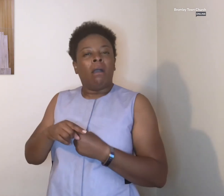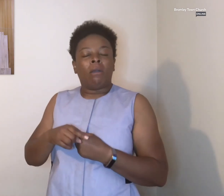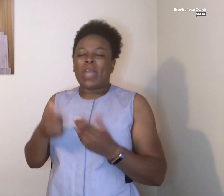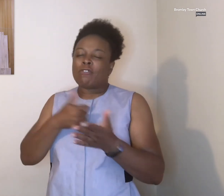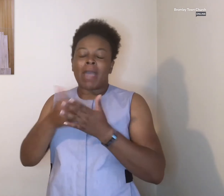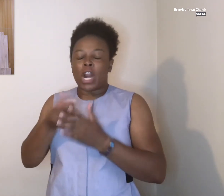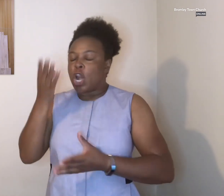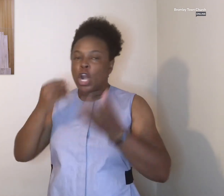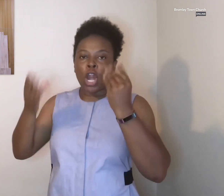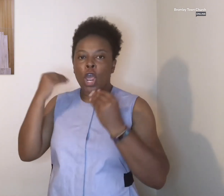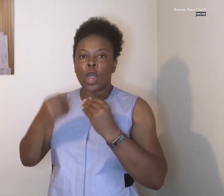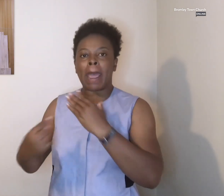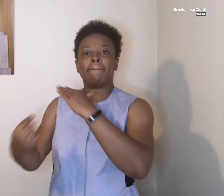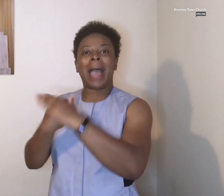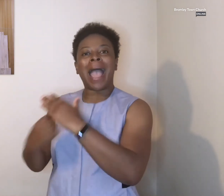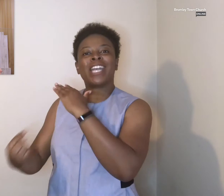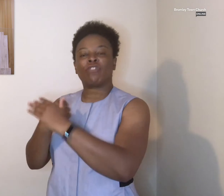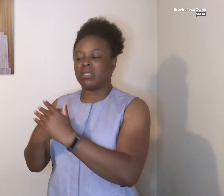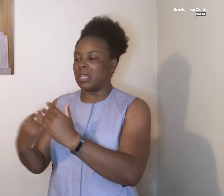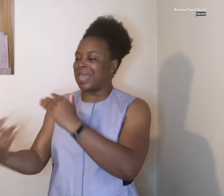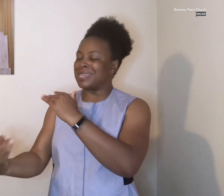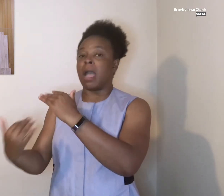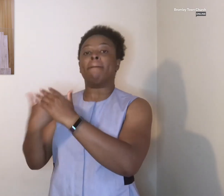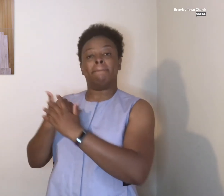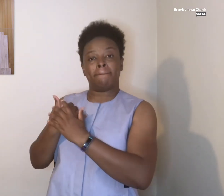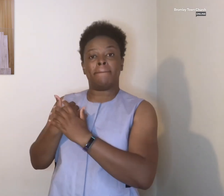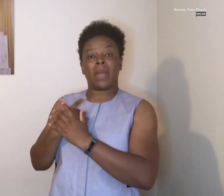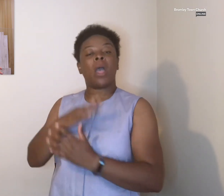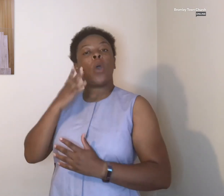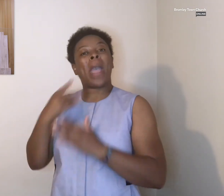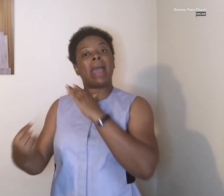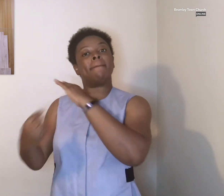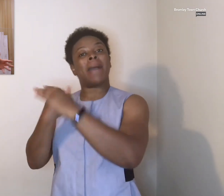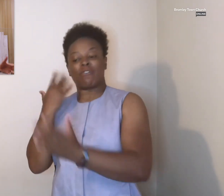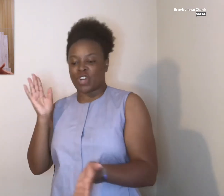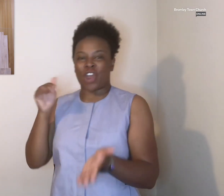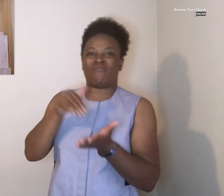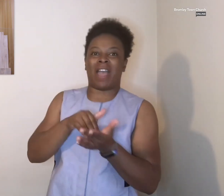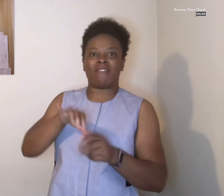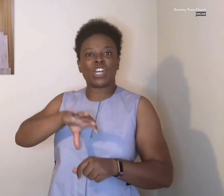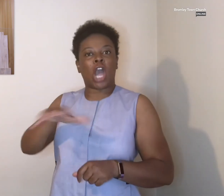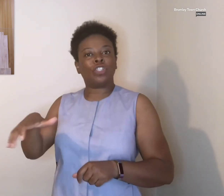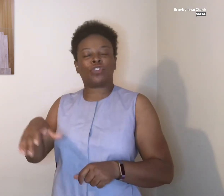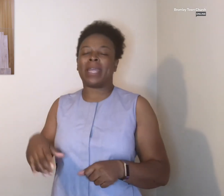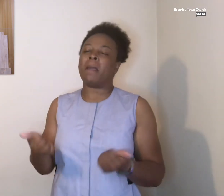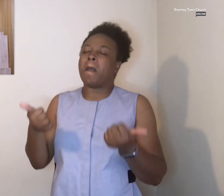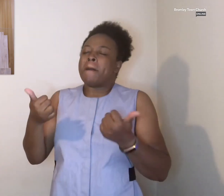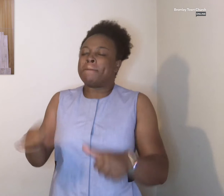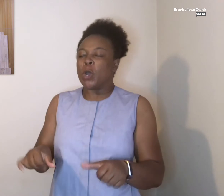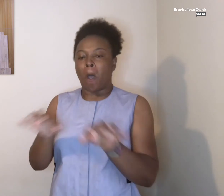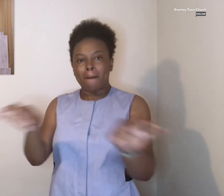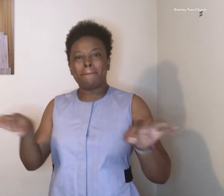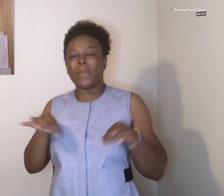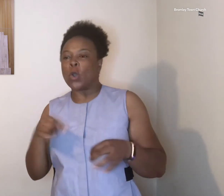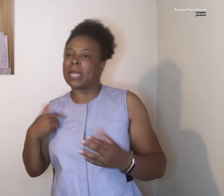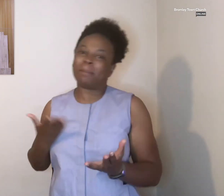other countries. And we know that often a migrant can go to a country, and obviously when they get there, wow, I've managed to get across the border, and they're seeking then